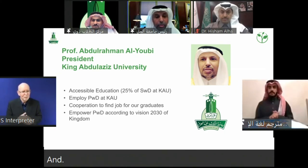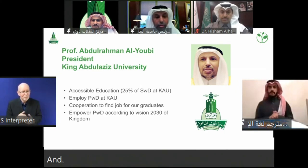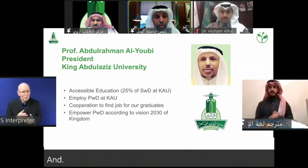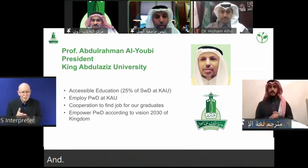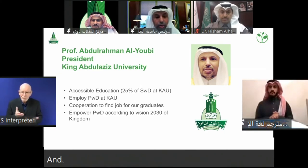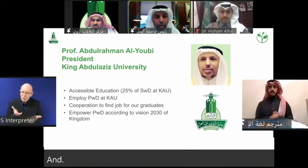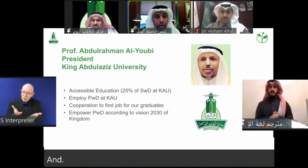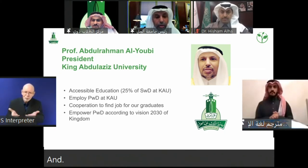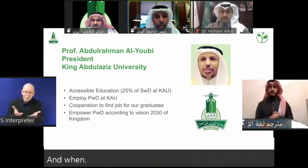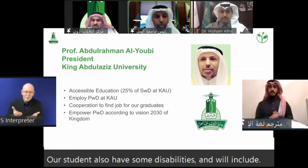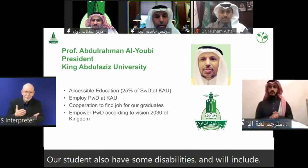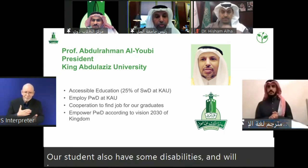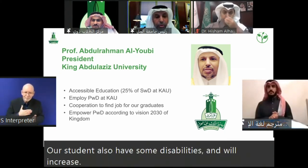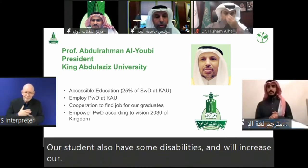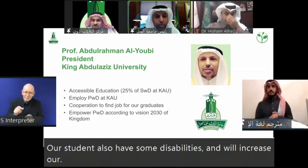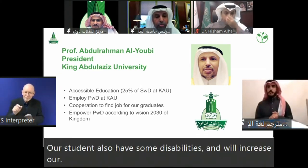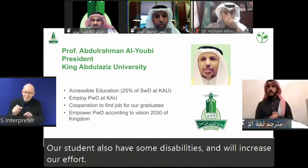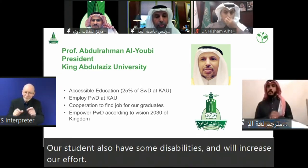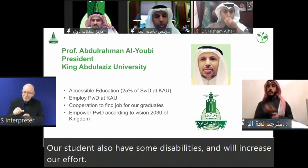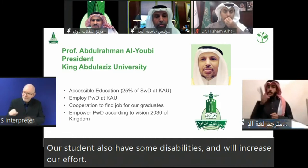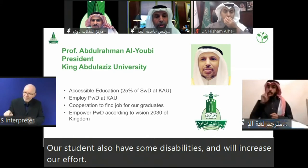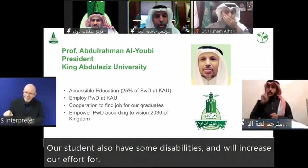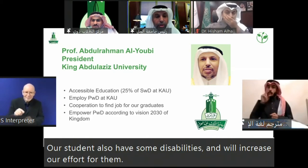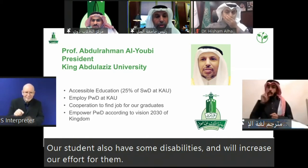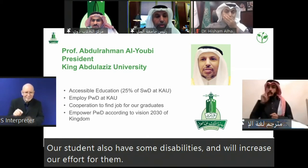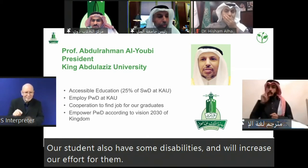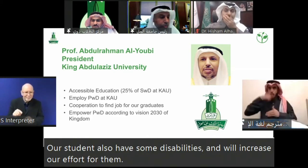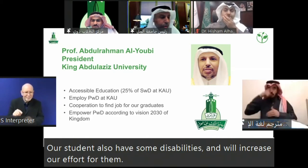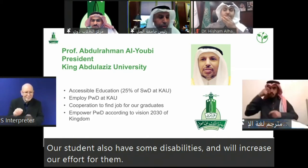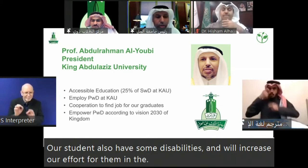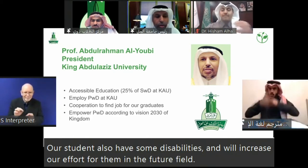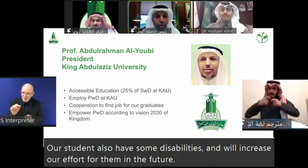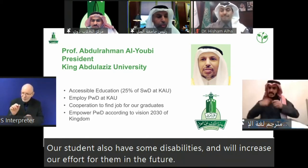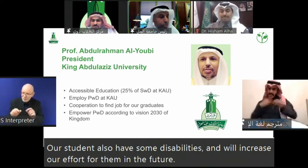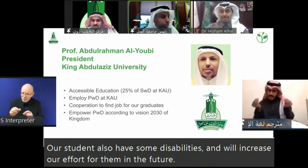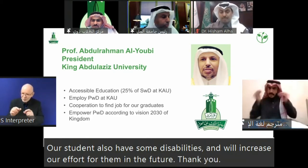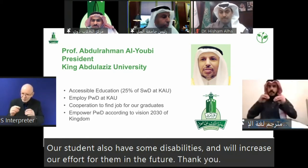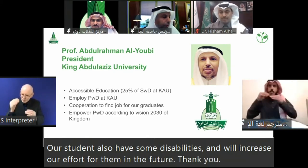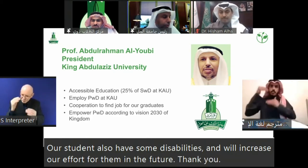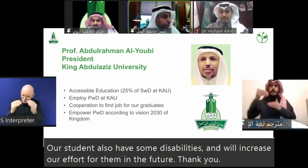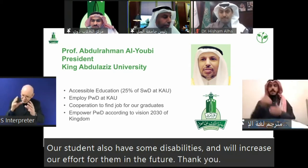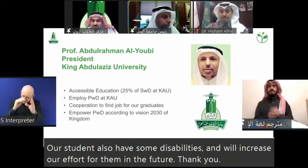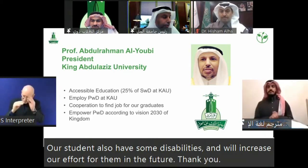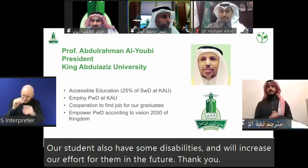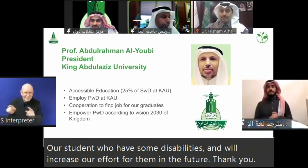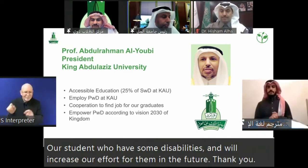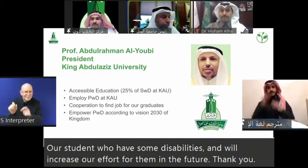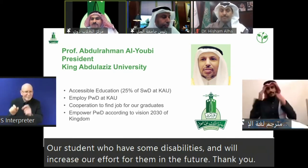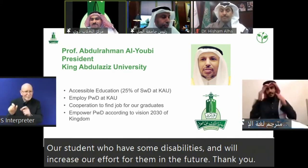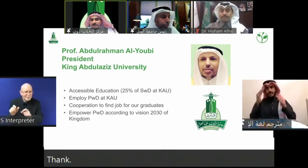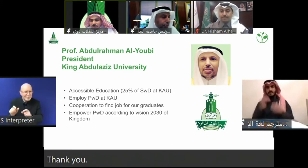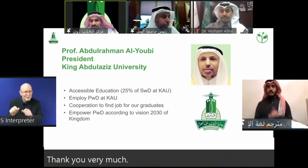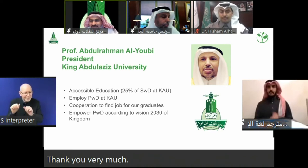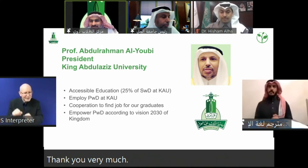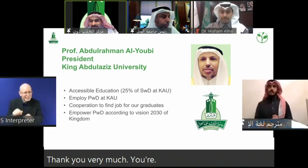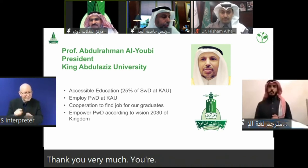and we will increase our effort for them in the future. Thank you. Thank you very